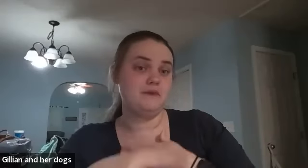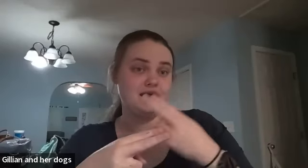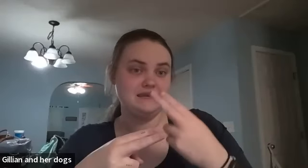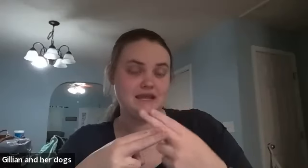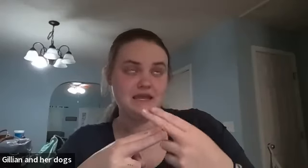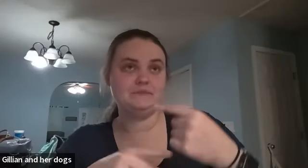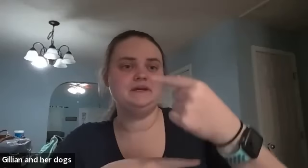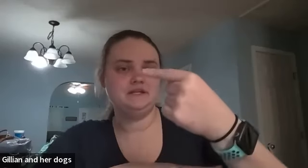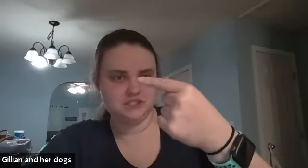my name,